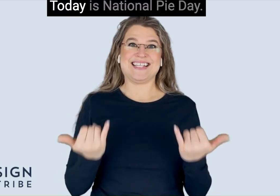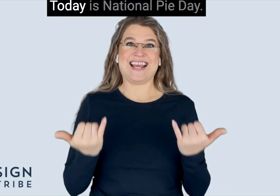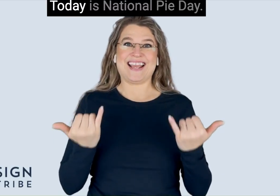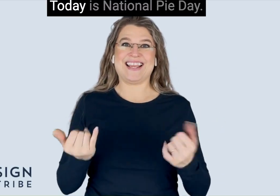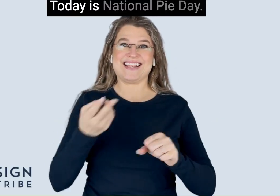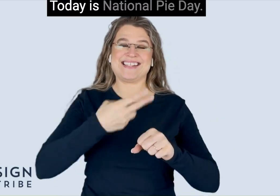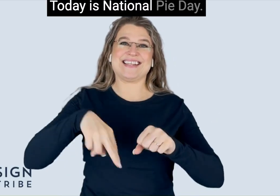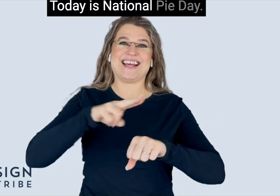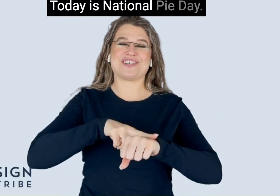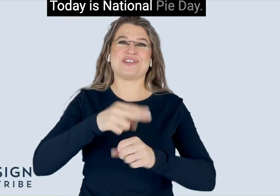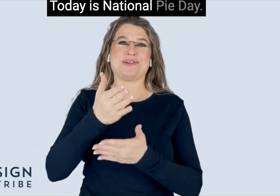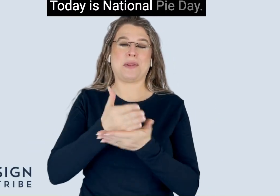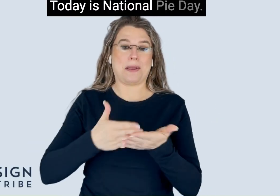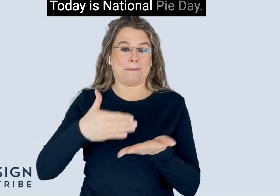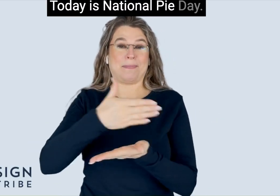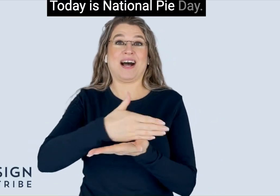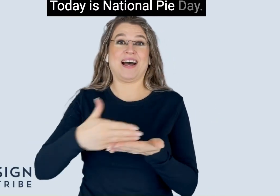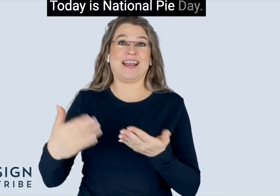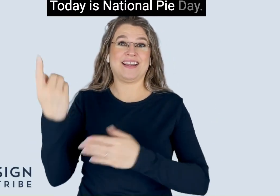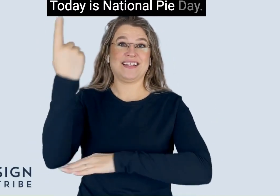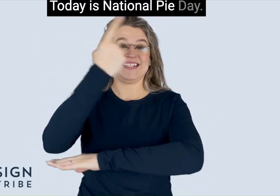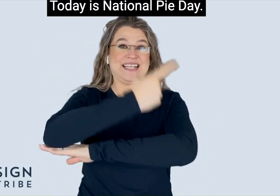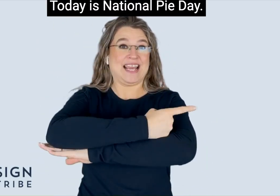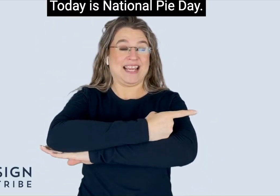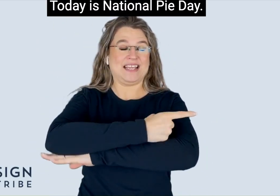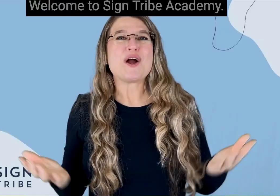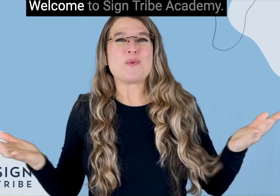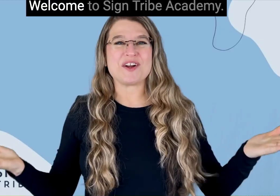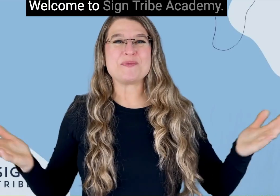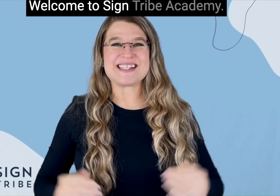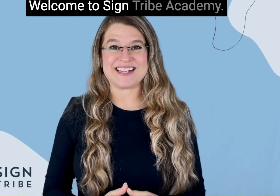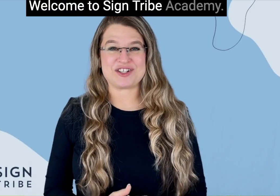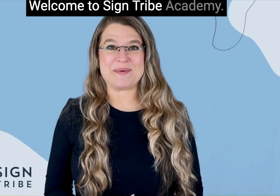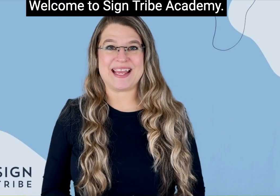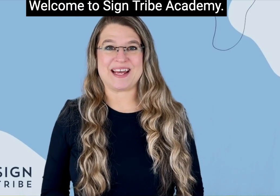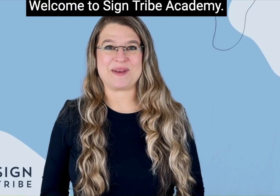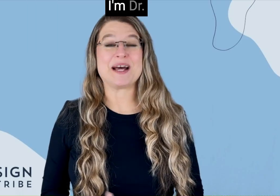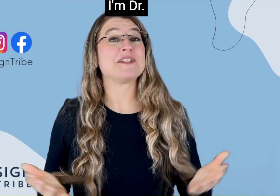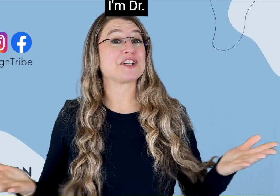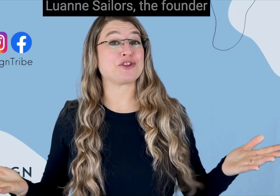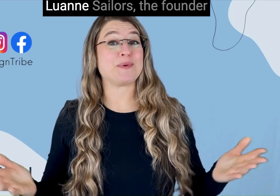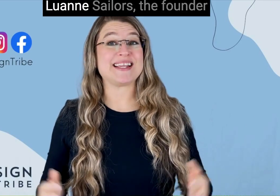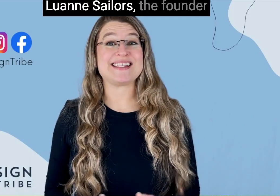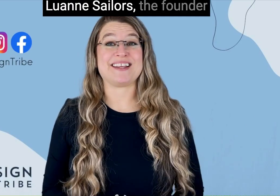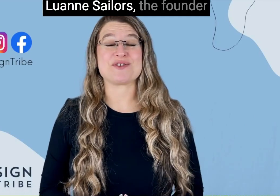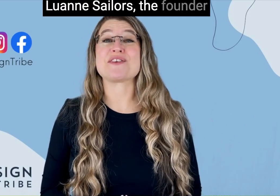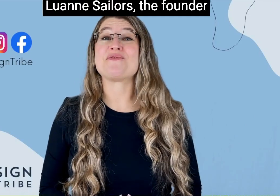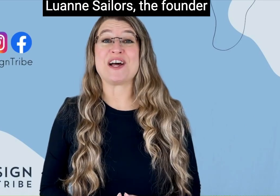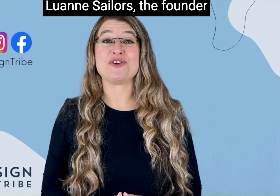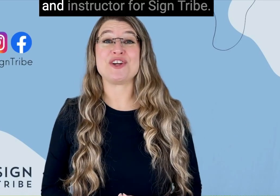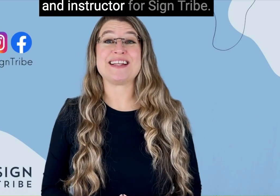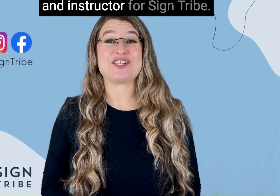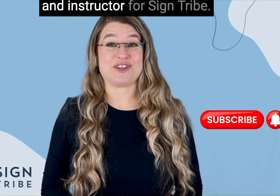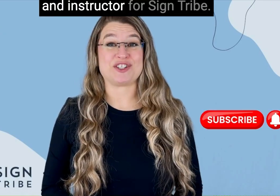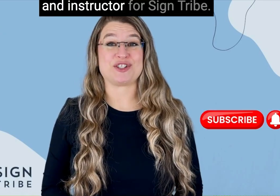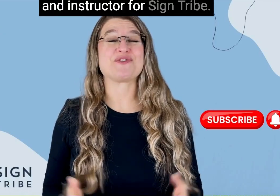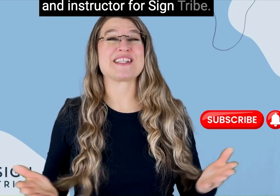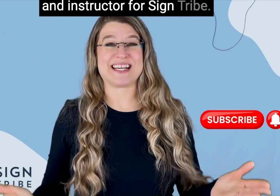Today is National Pie Day. Welcome to Sign Tribe Academy. I'm Dr. Luann Saylors, the founder and instructor for Sign